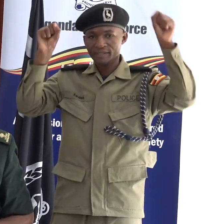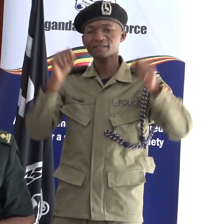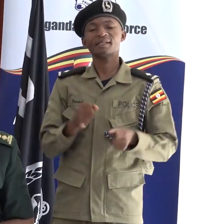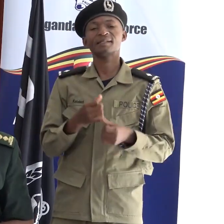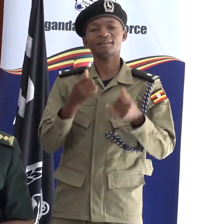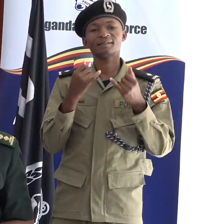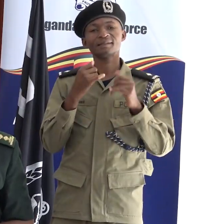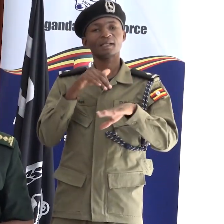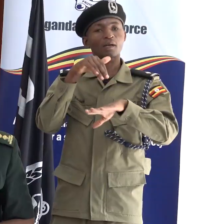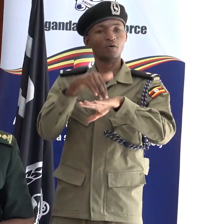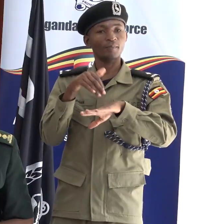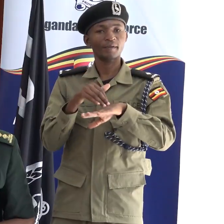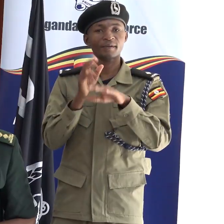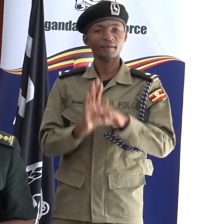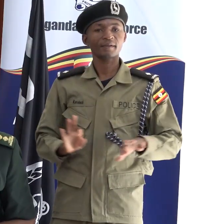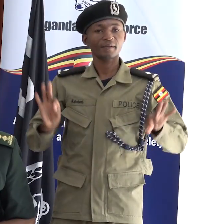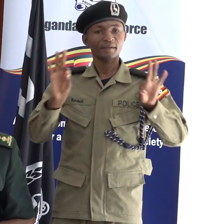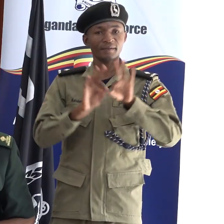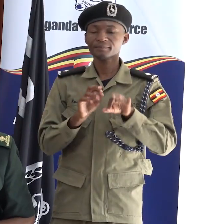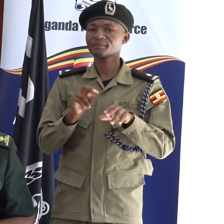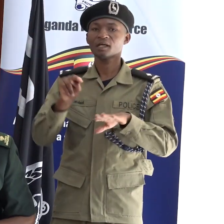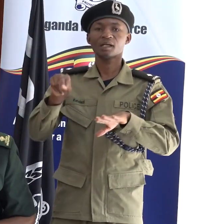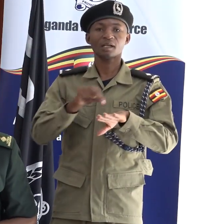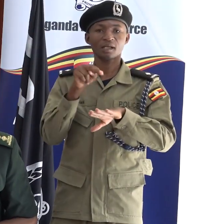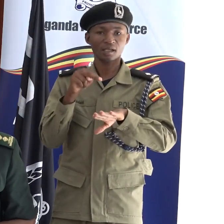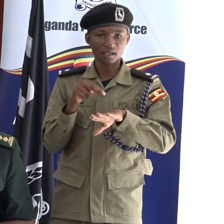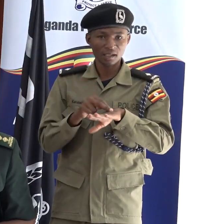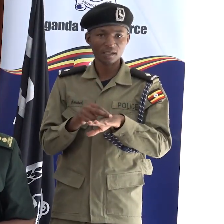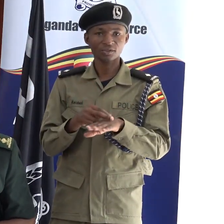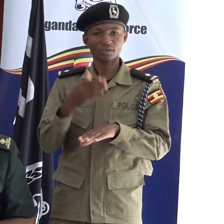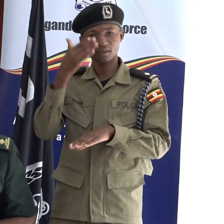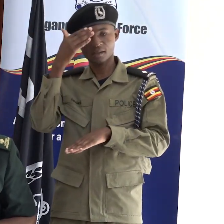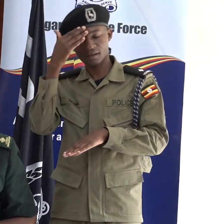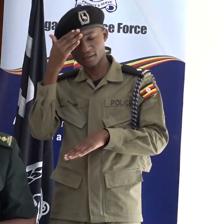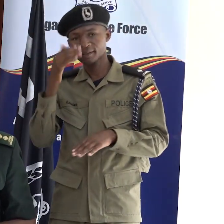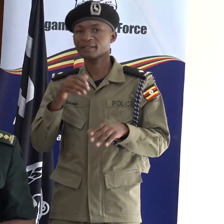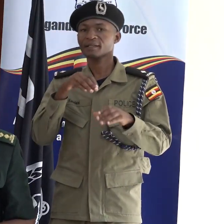the importance of national loyalty in citizenship matters.